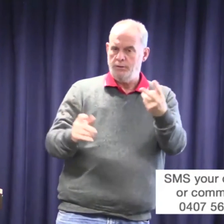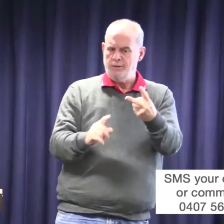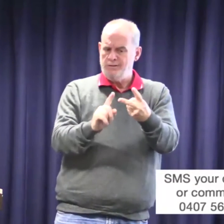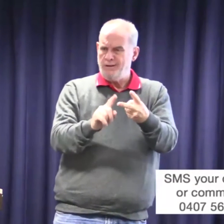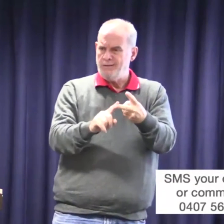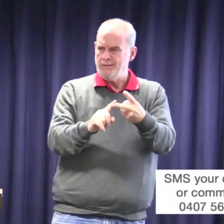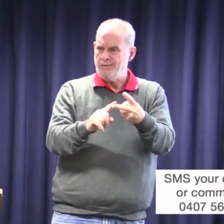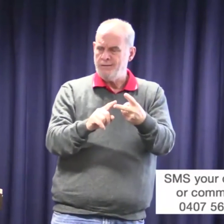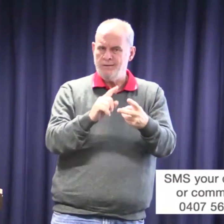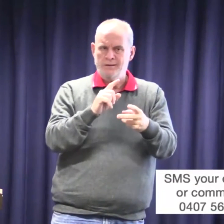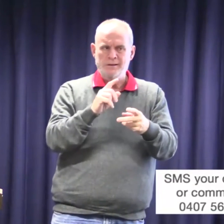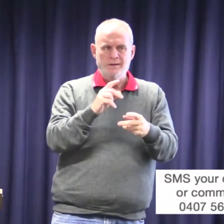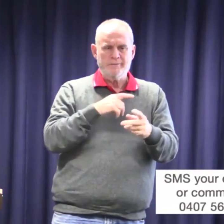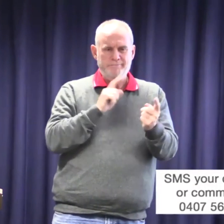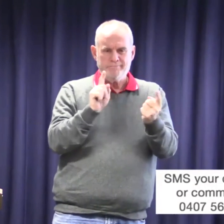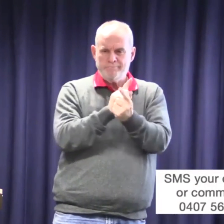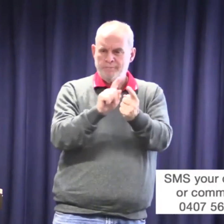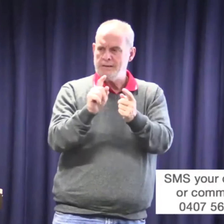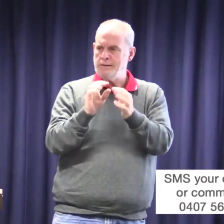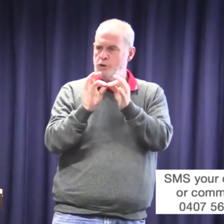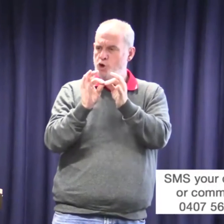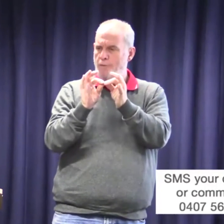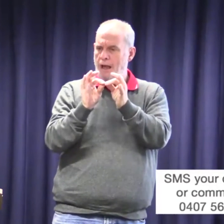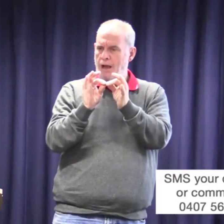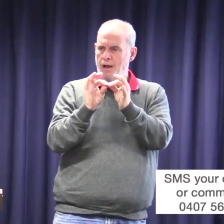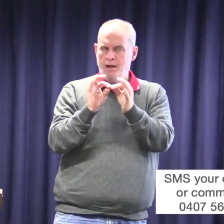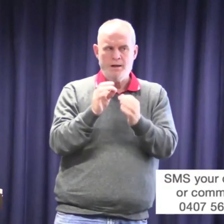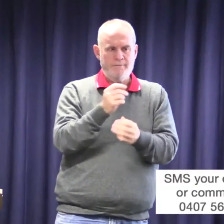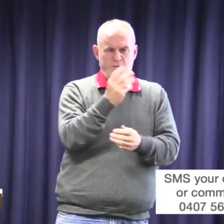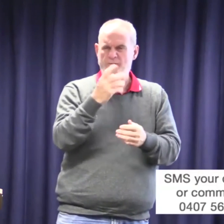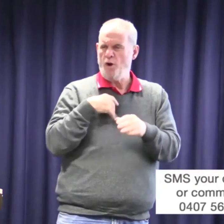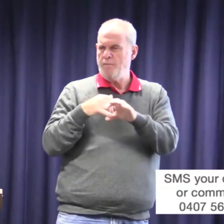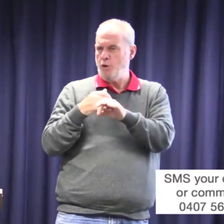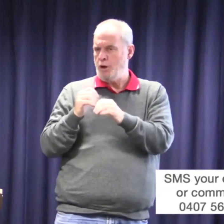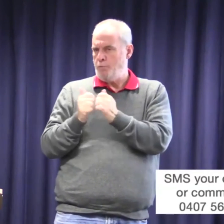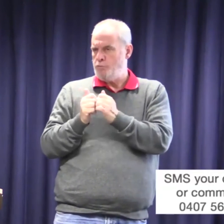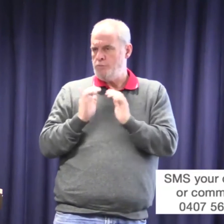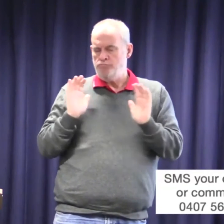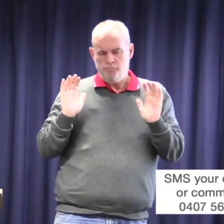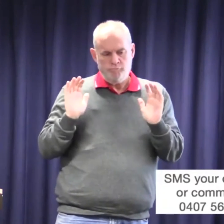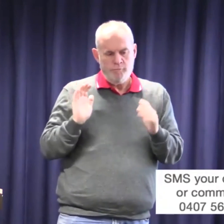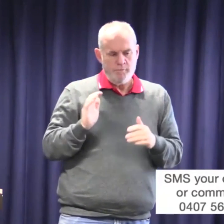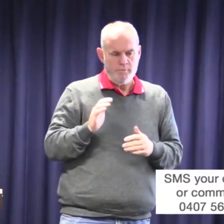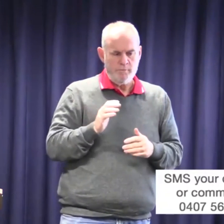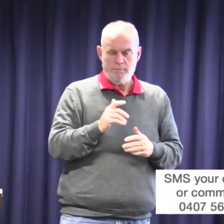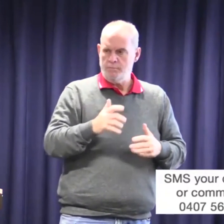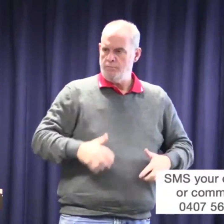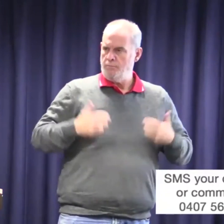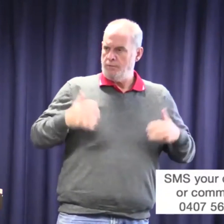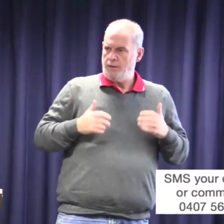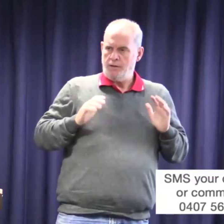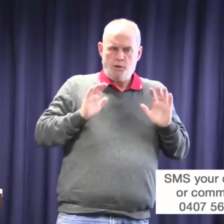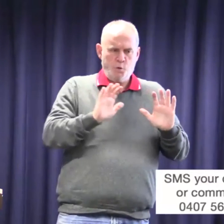and speak to our members. And secondly, I would like I've been meeting with